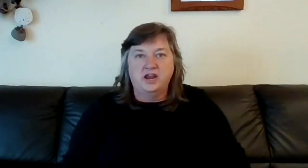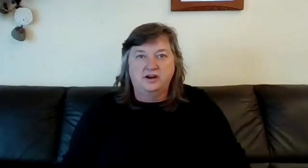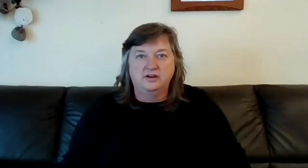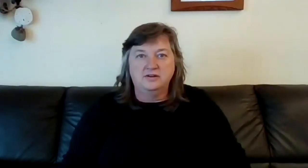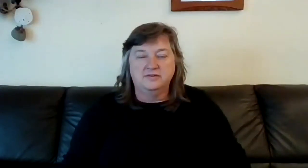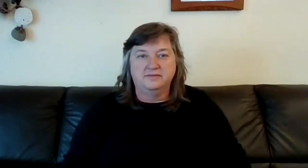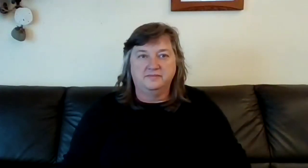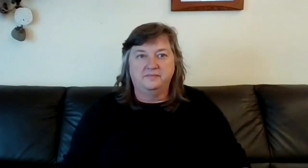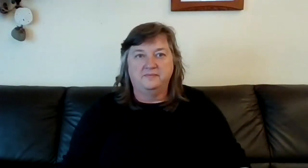Chair.